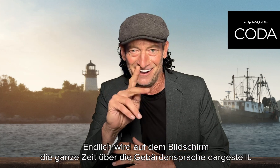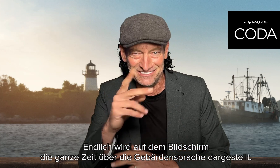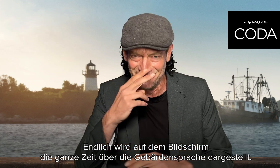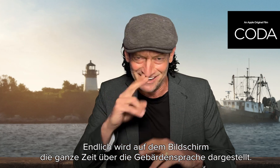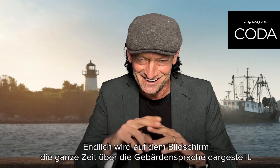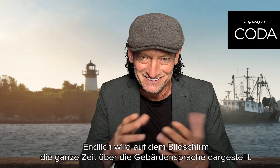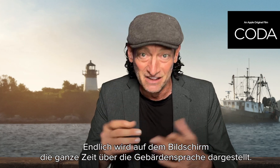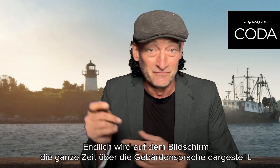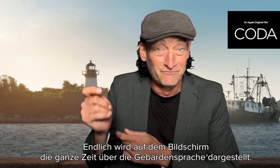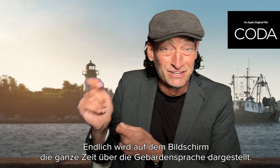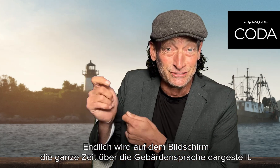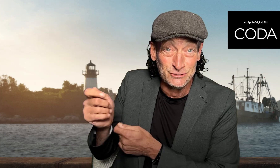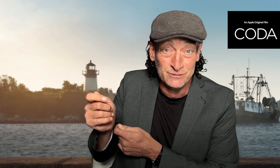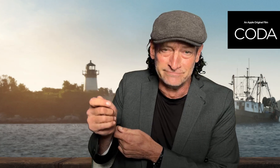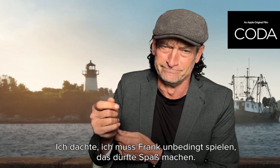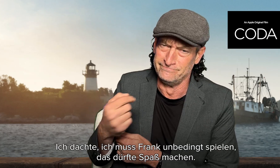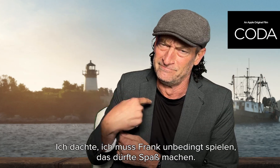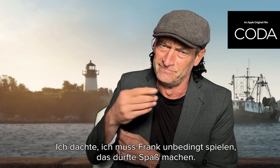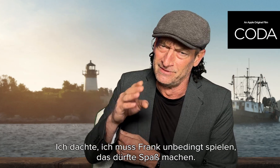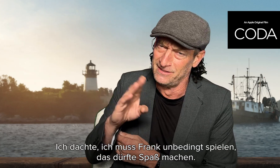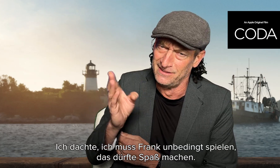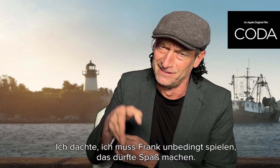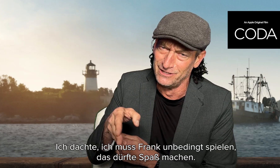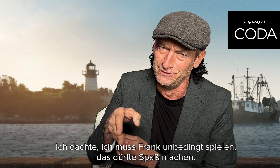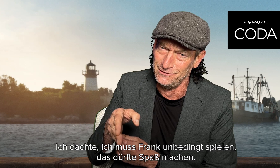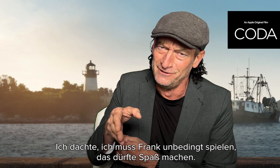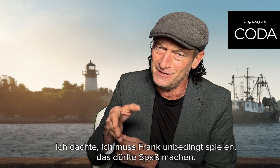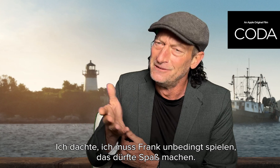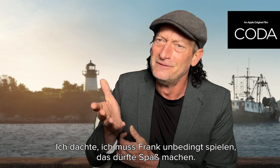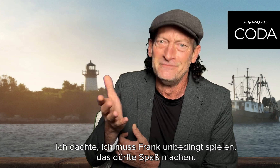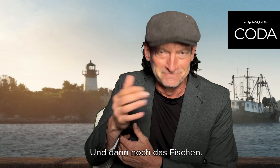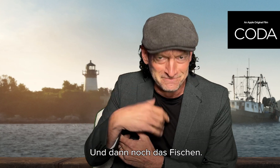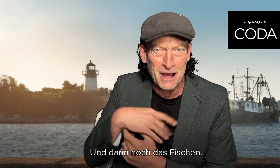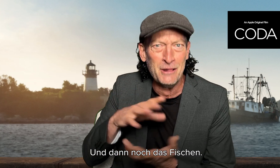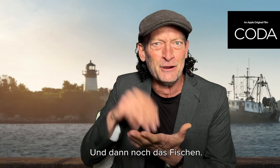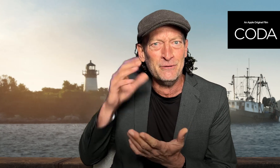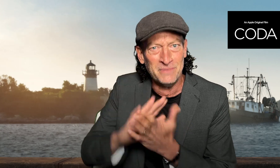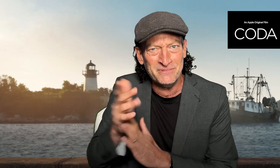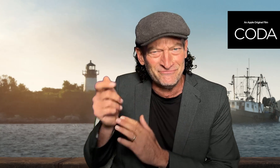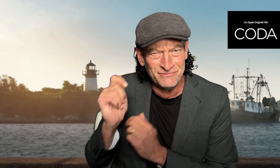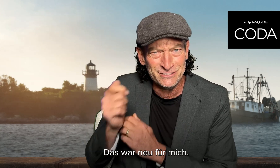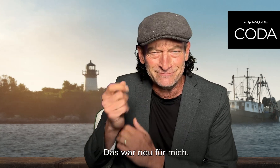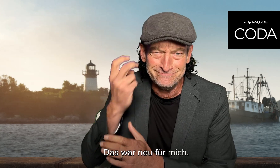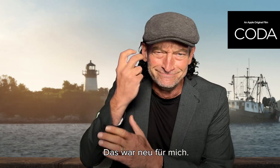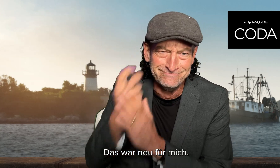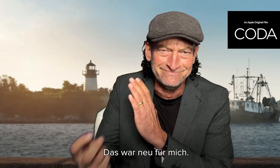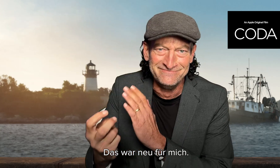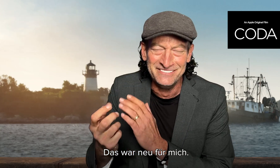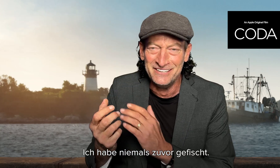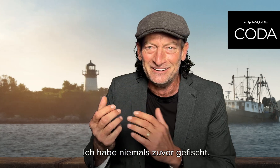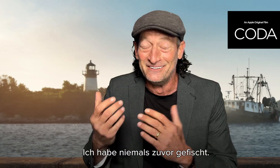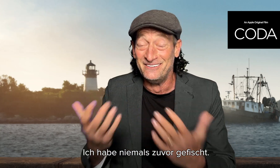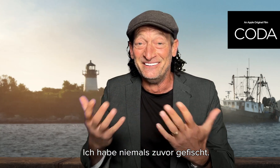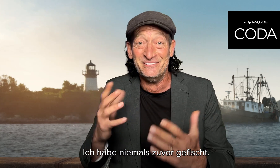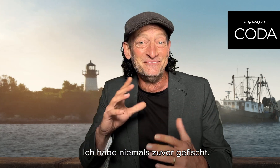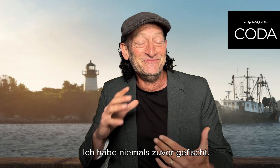language portrayed on the screen throughout. I thought, I have to play Frank. This is going to be fun. And then fishing. That was new for me.